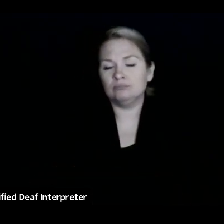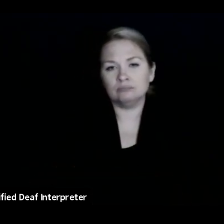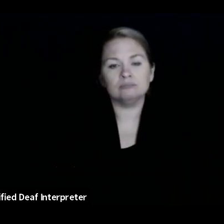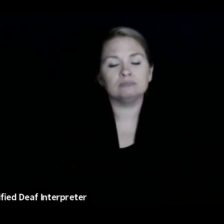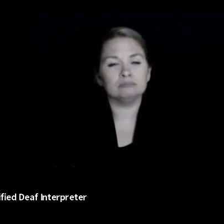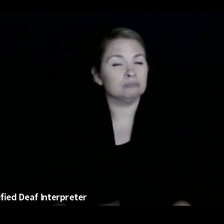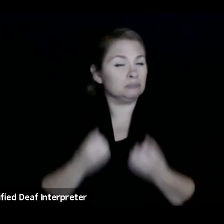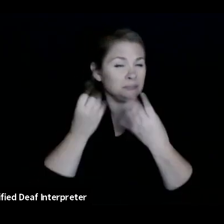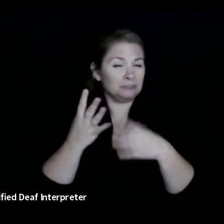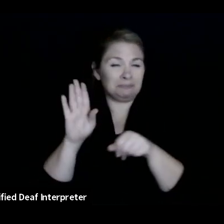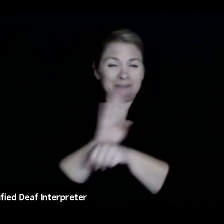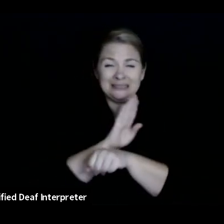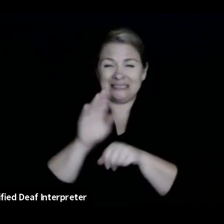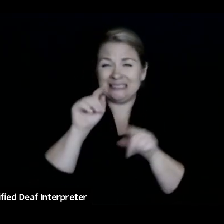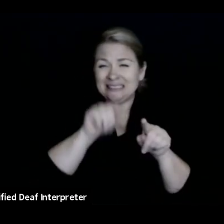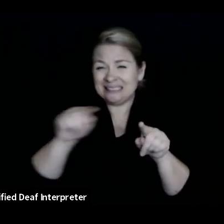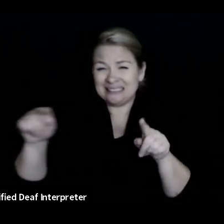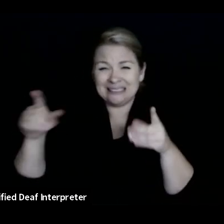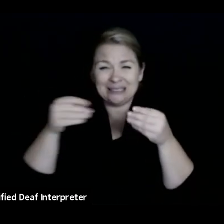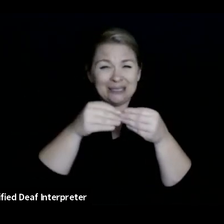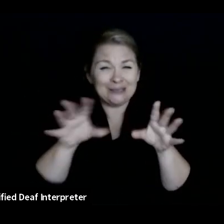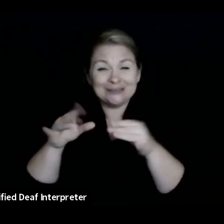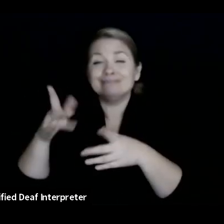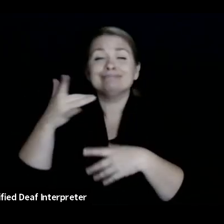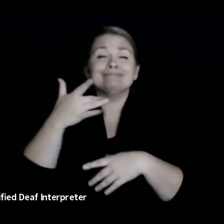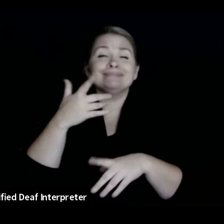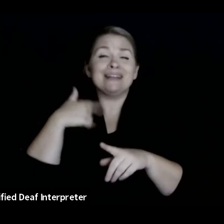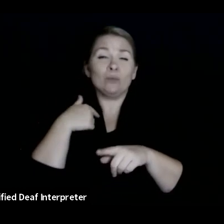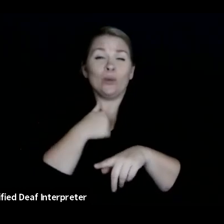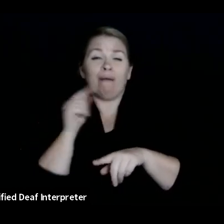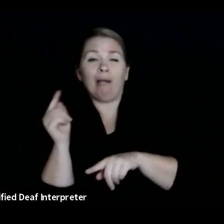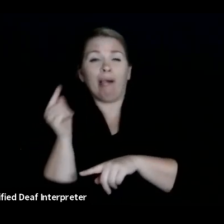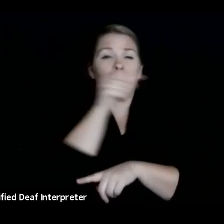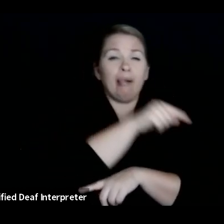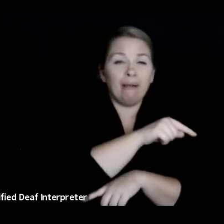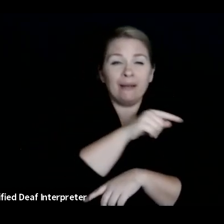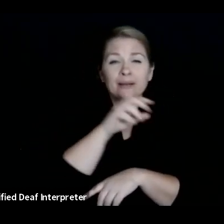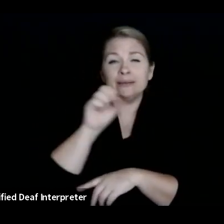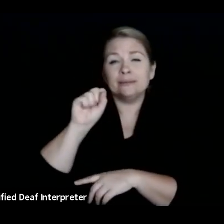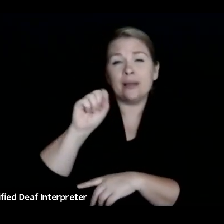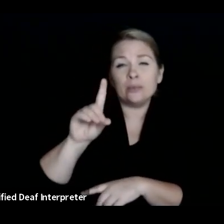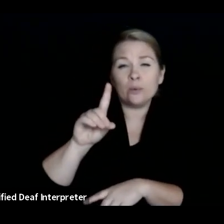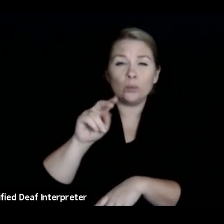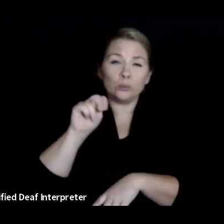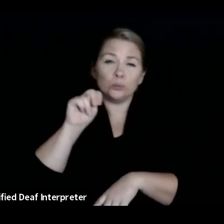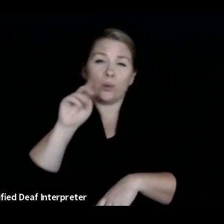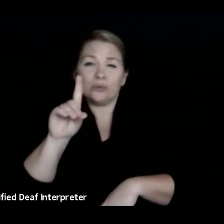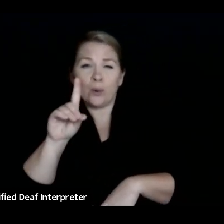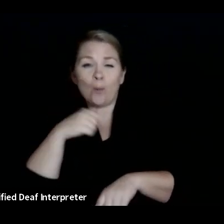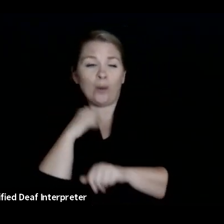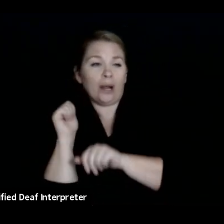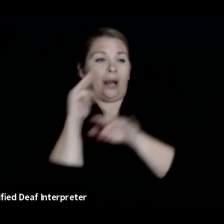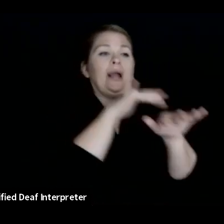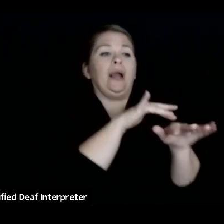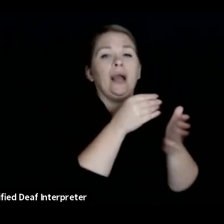advocating for more regionalized restrictions, arguing that the problem is, a big chunk of the problem is in Minneapolis and